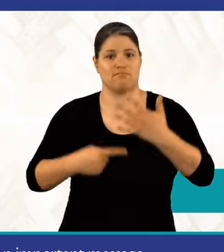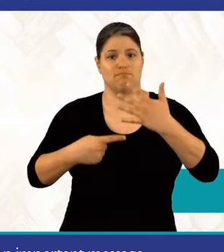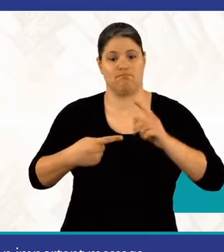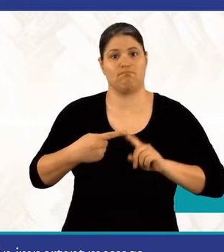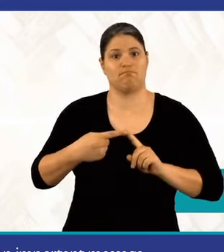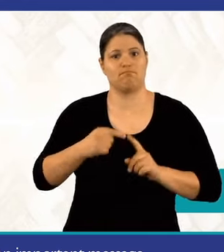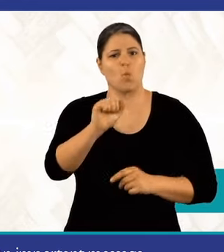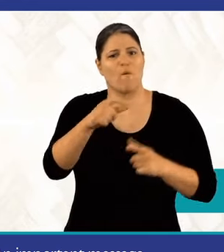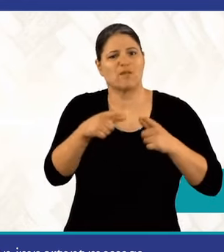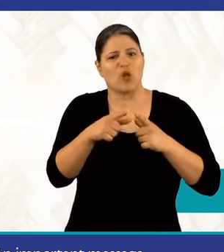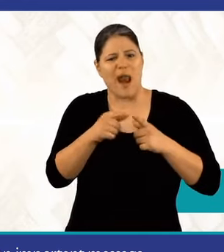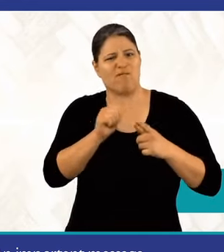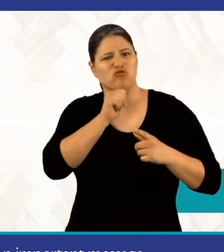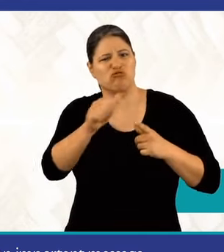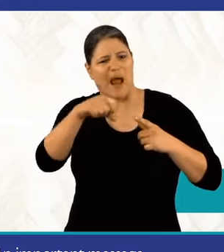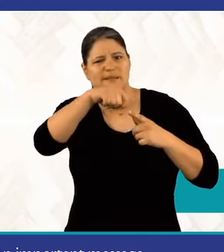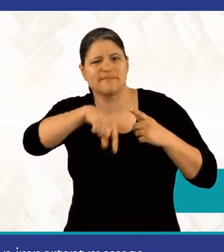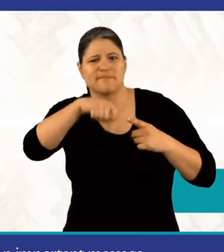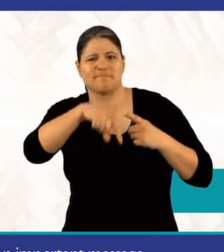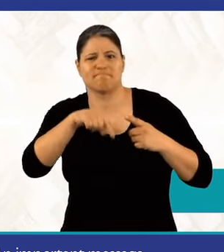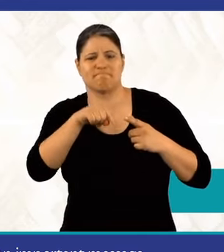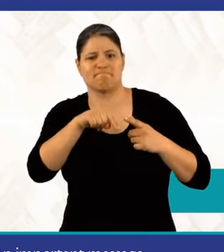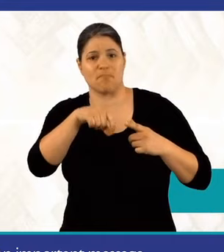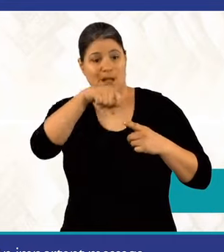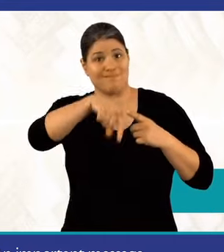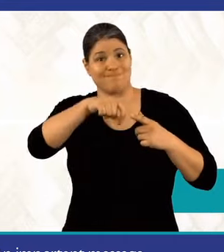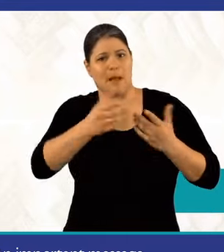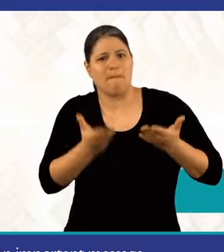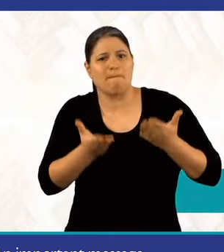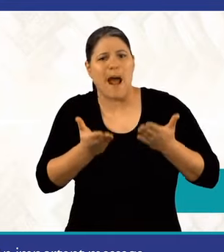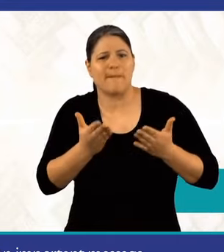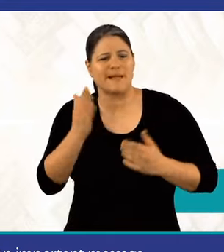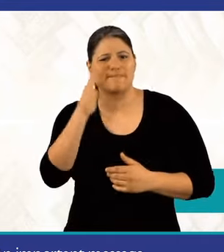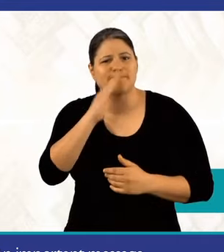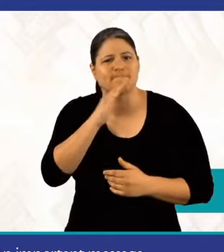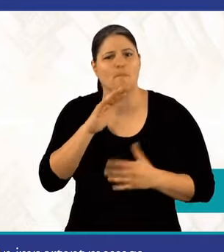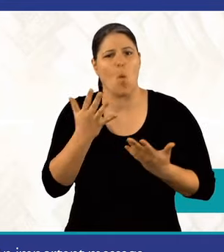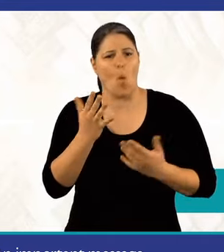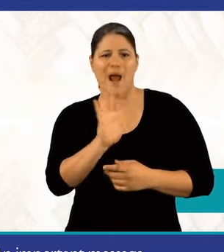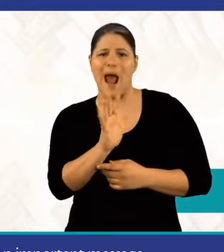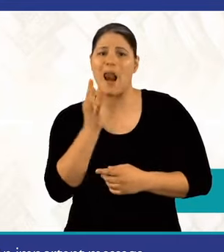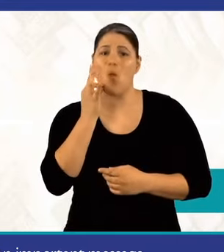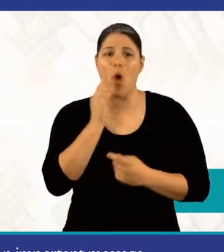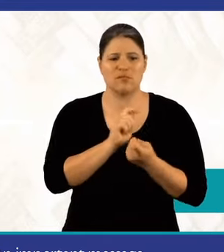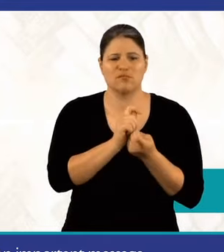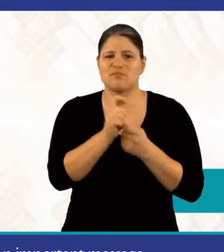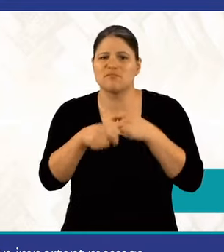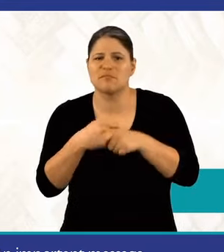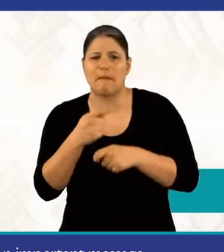unusual discharge from the vagina. This discharge might be smelly, have changed colour from white to pink,